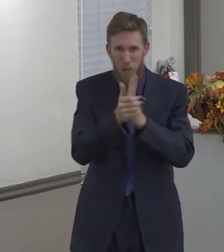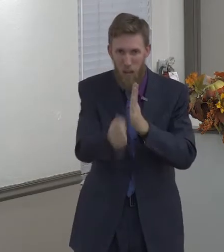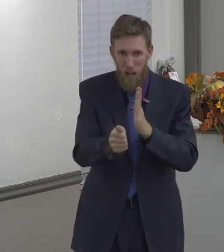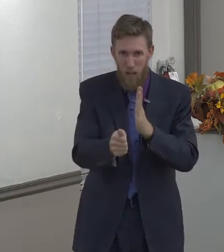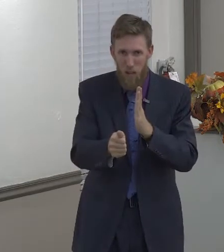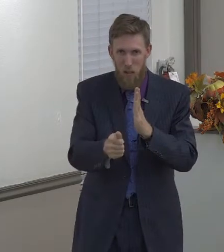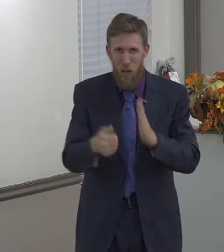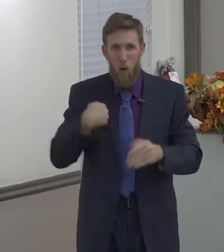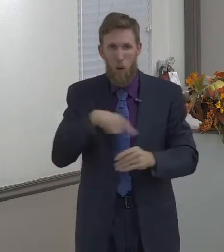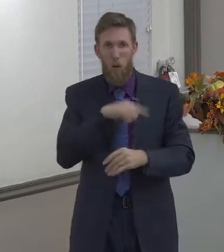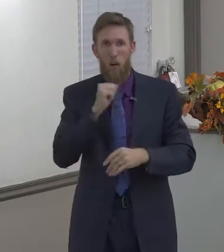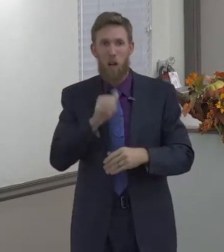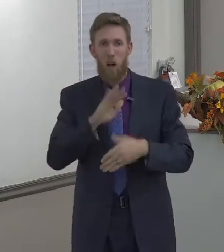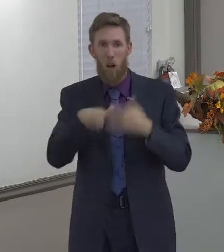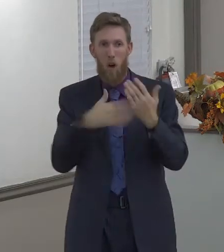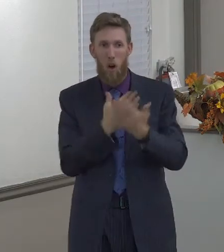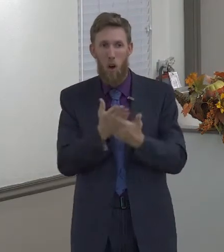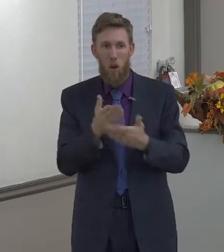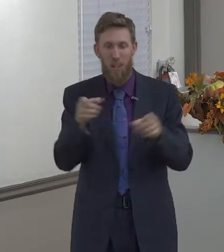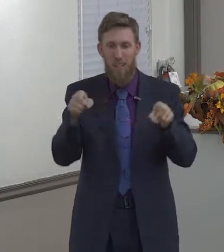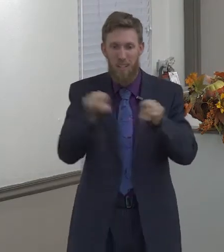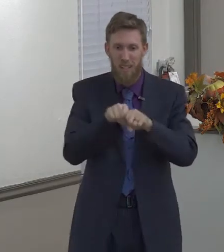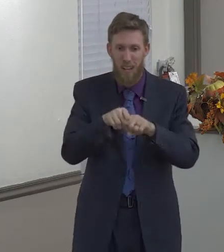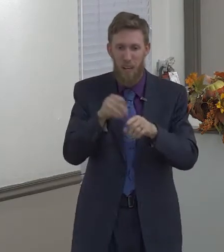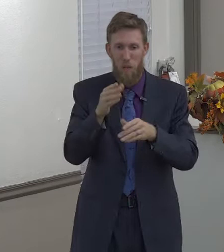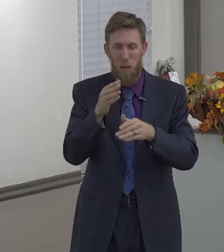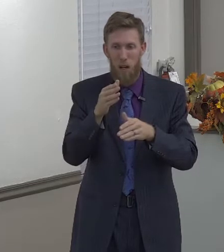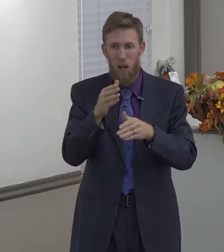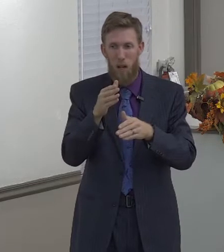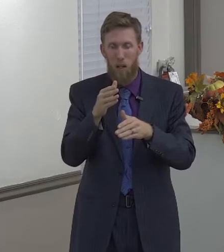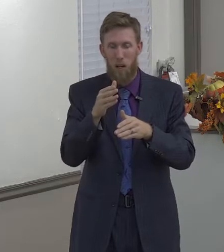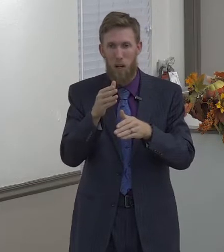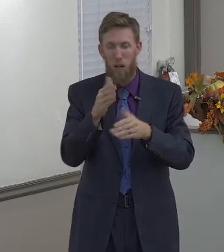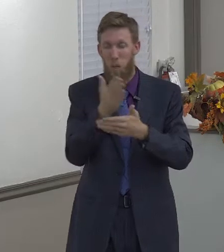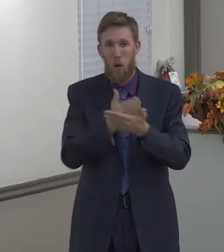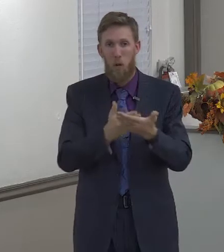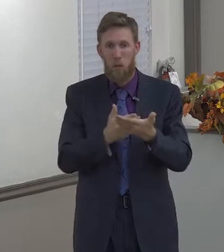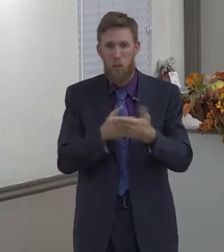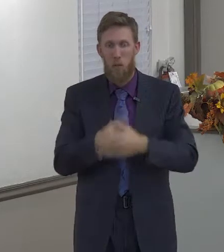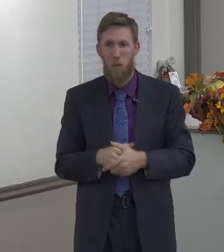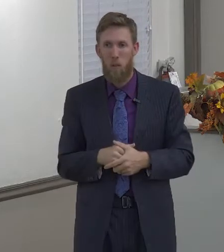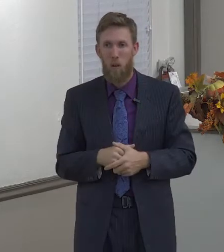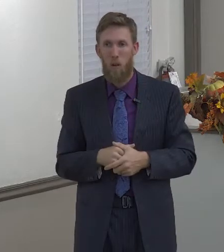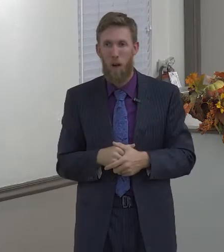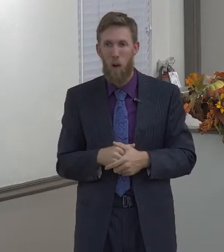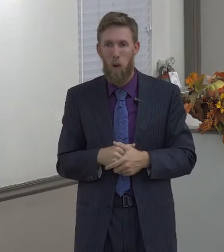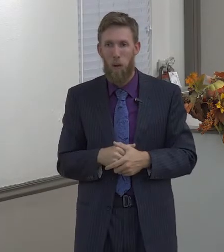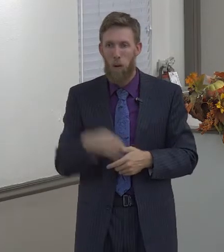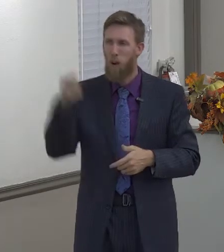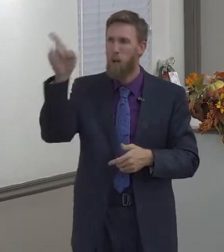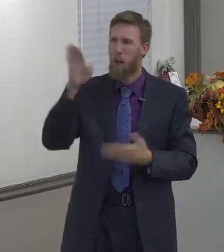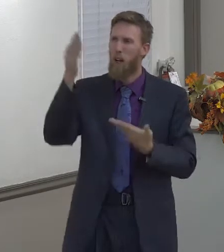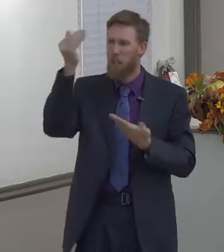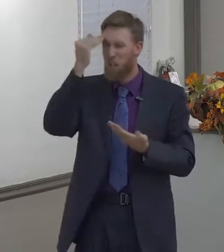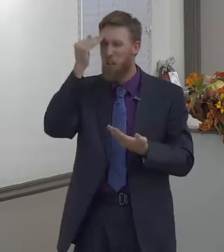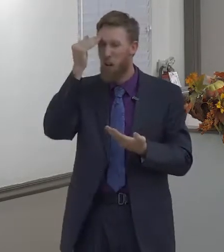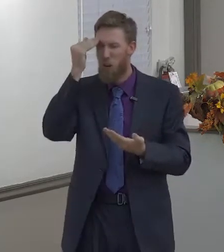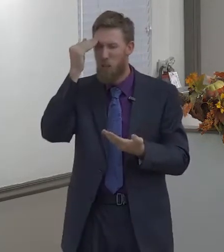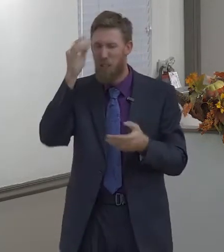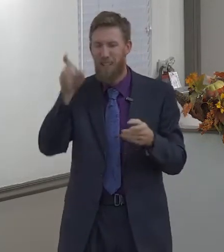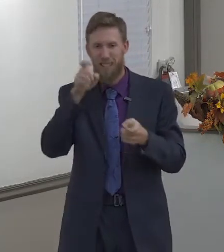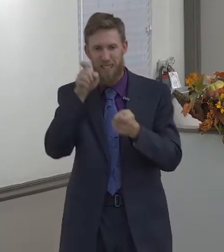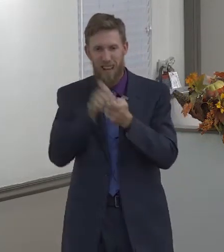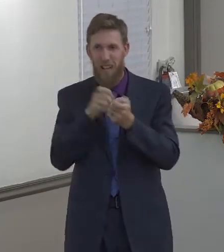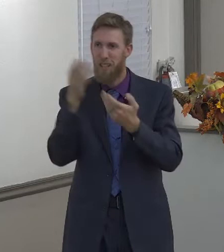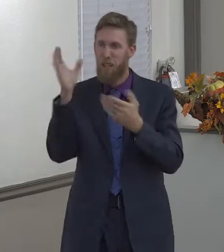God knows what He's doing. Let's trust Him. And let's submit ourselves to what it is that He has called us to do or